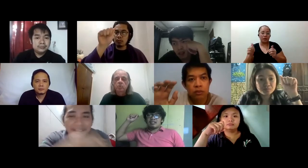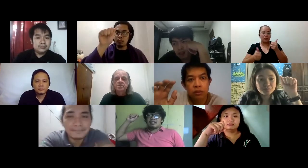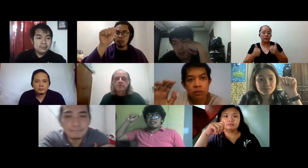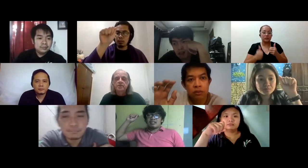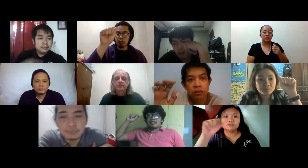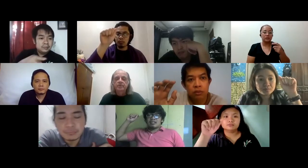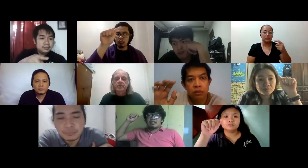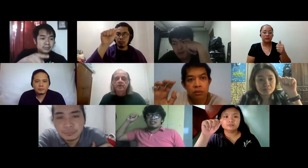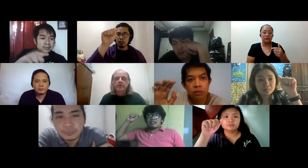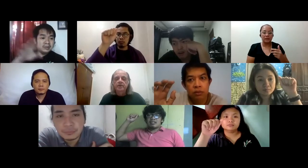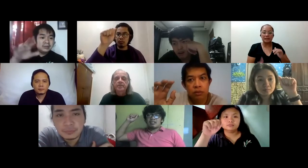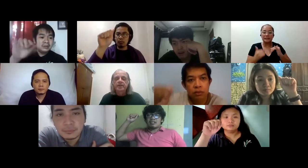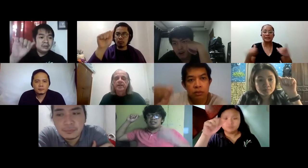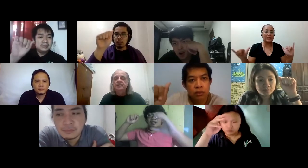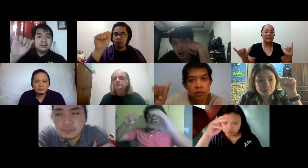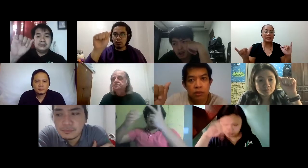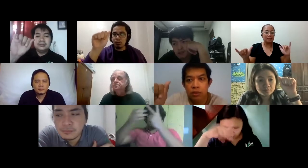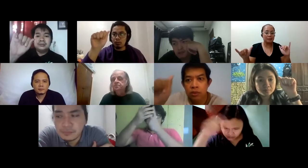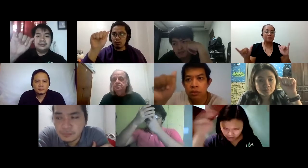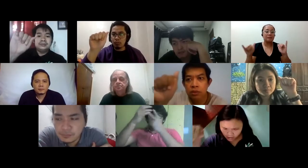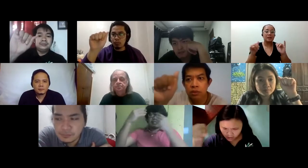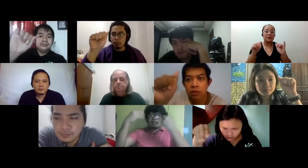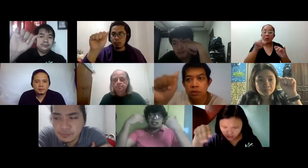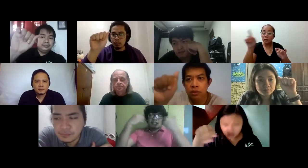Same question, different area, Manila.